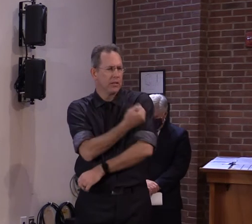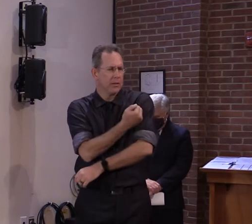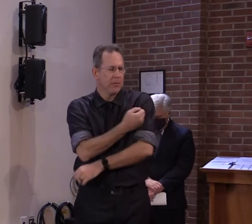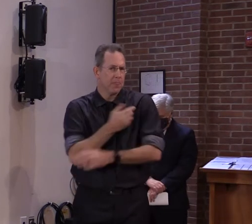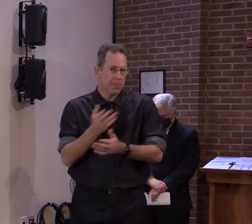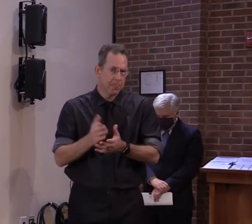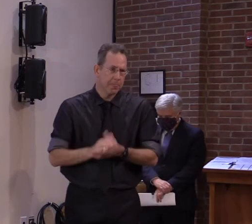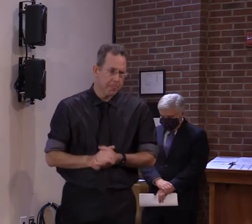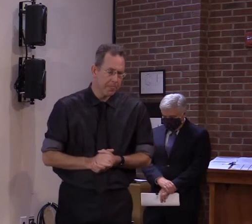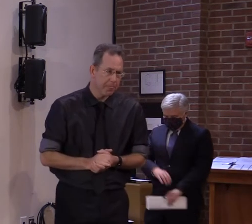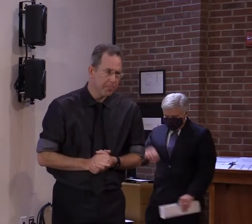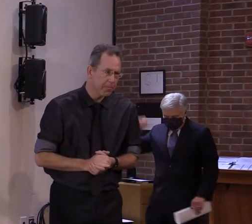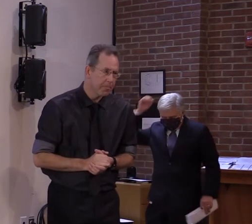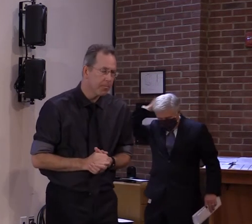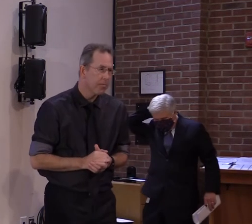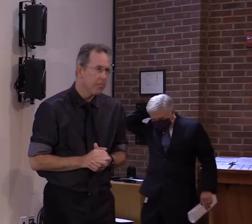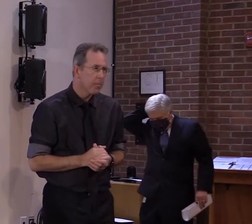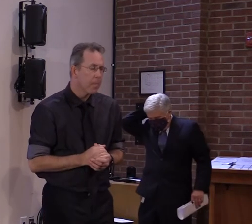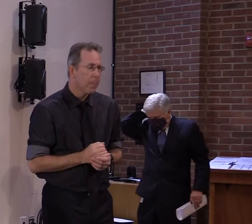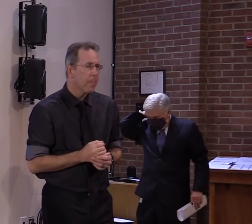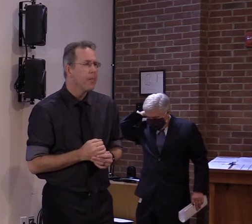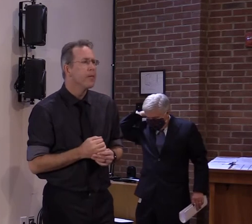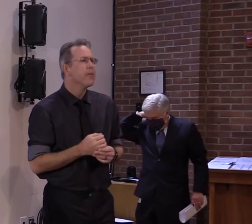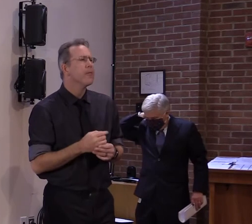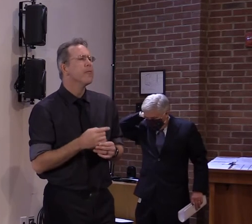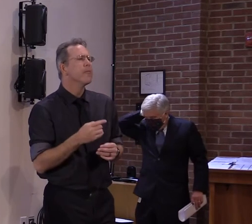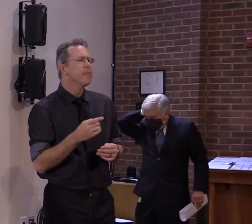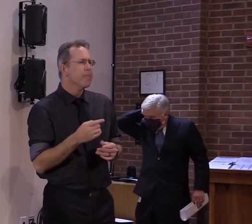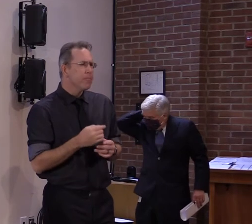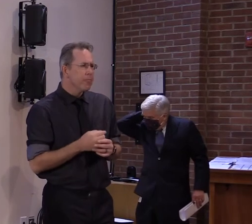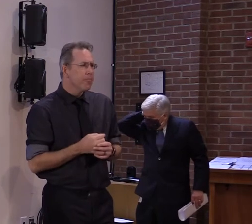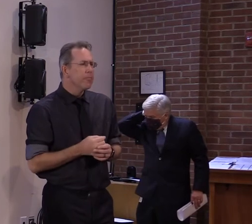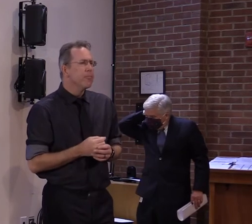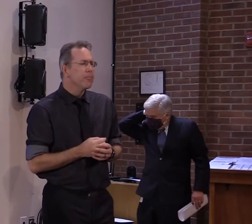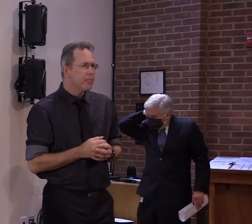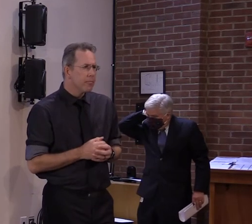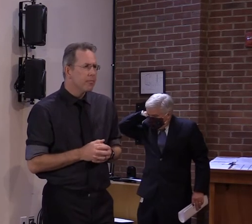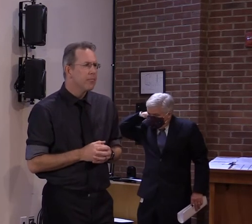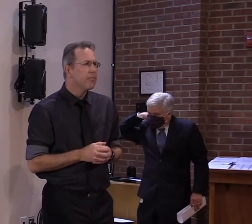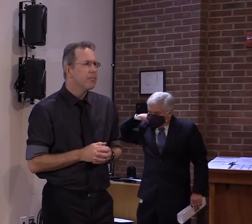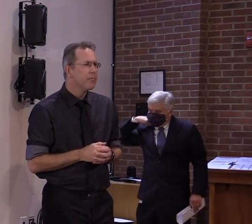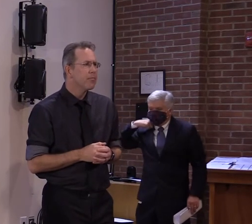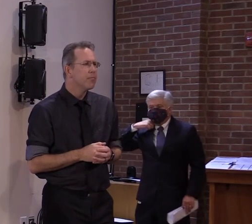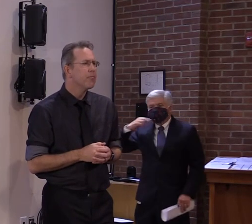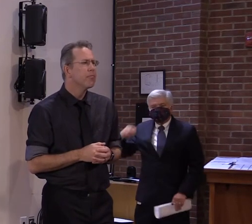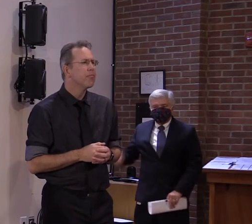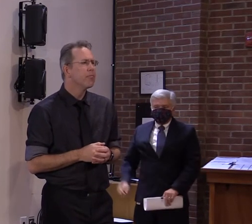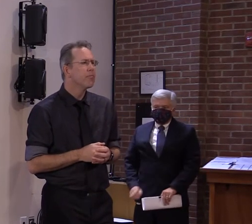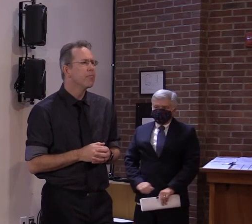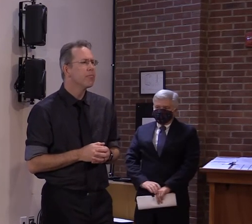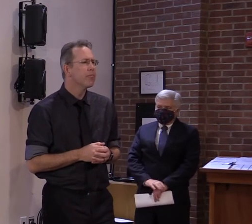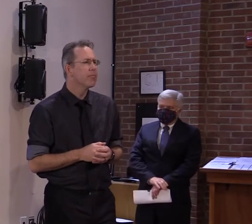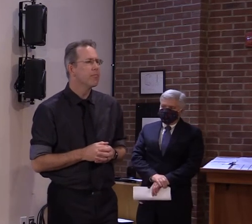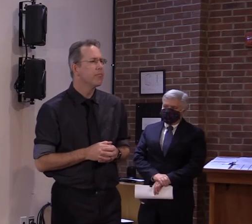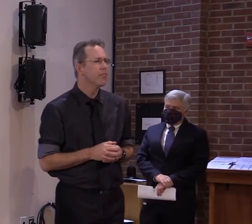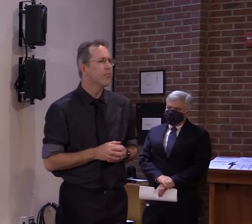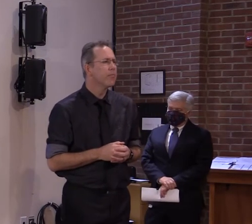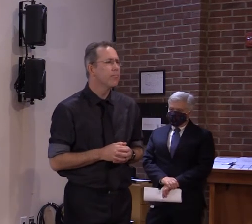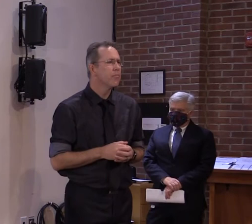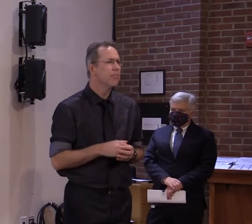the two lead publicly leading anyway vaccines are said to be over 90%, 90% or more